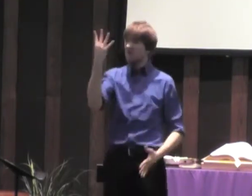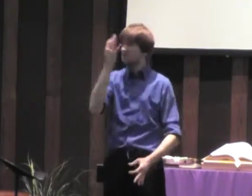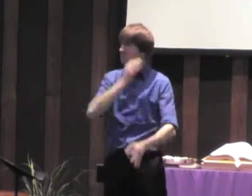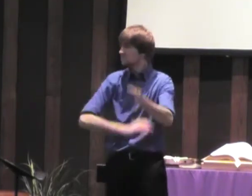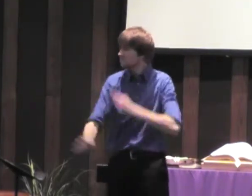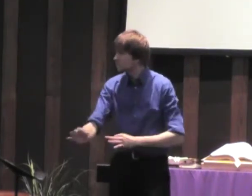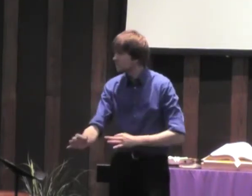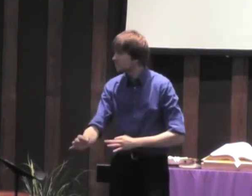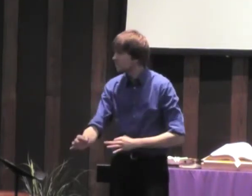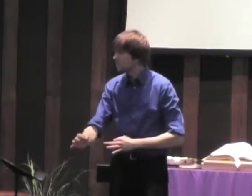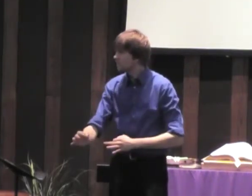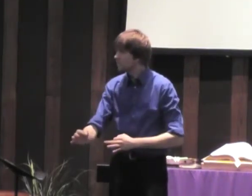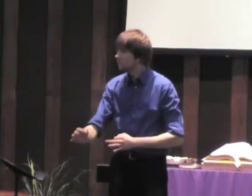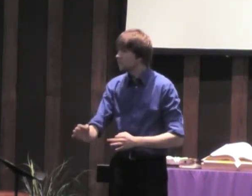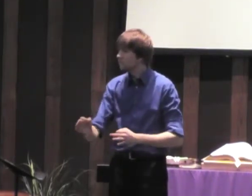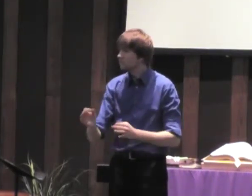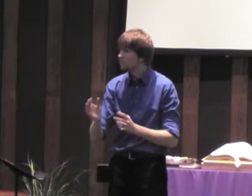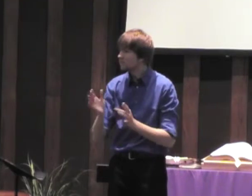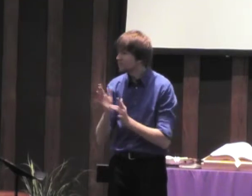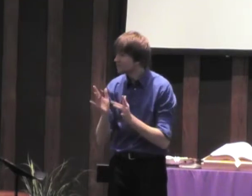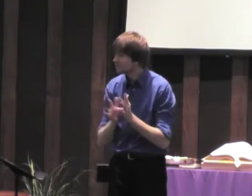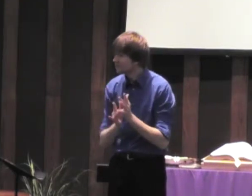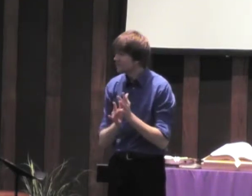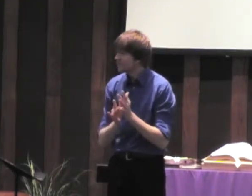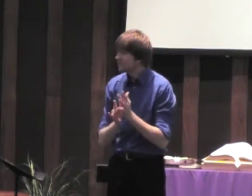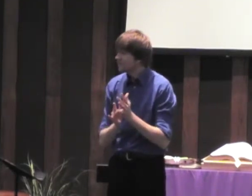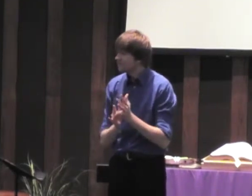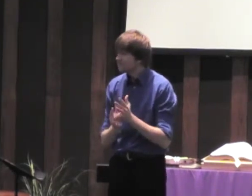back four times more.